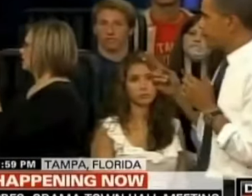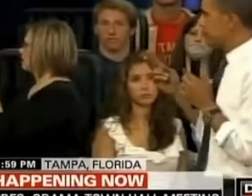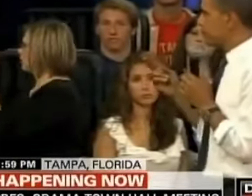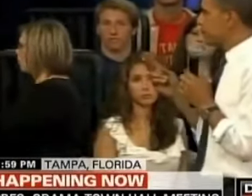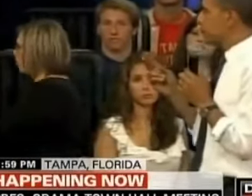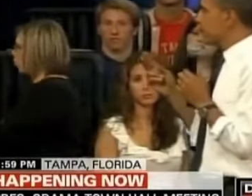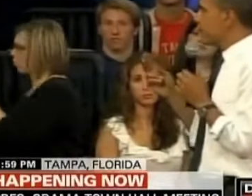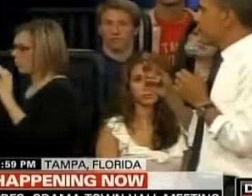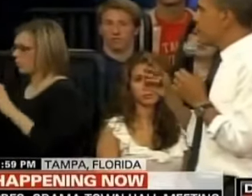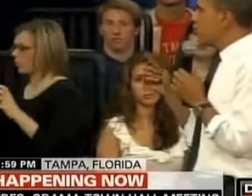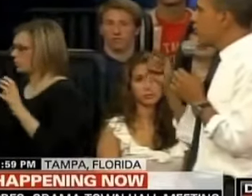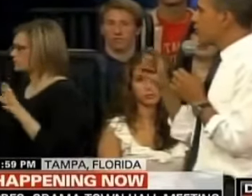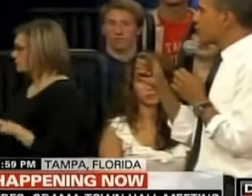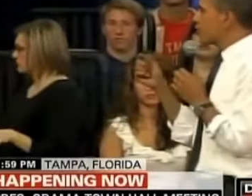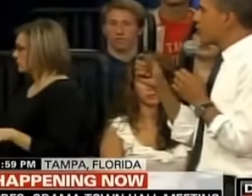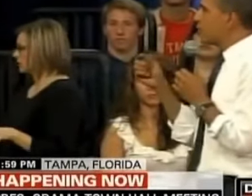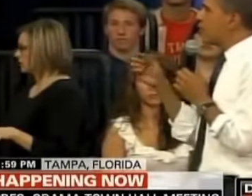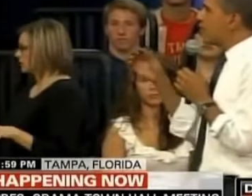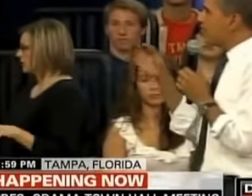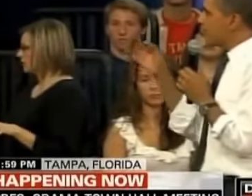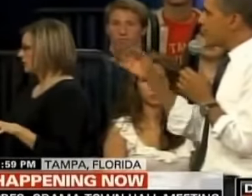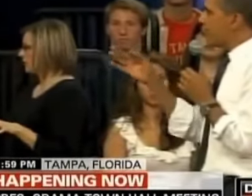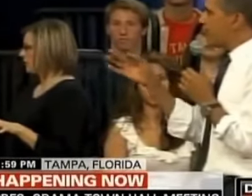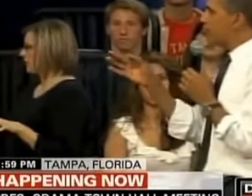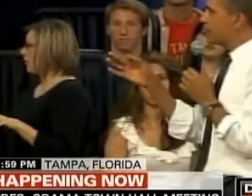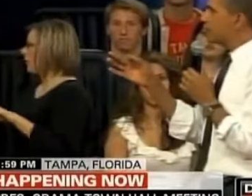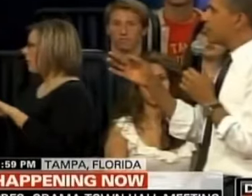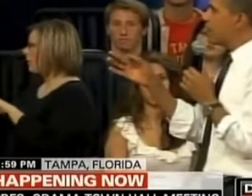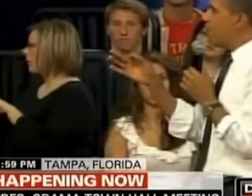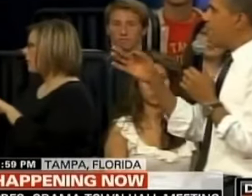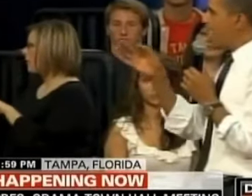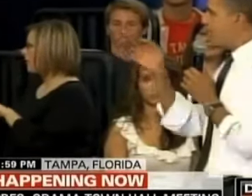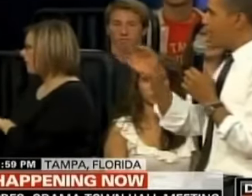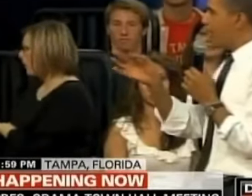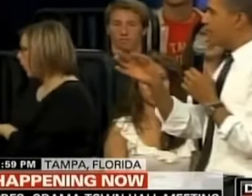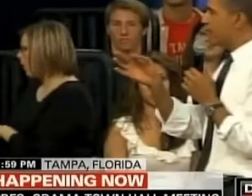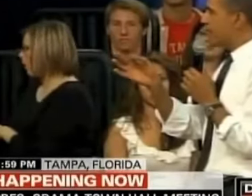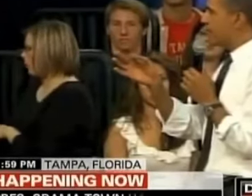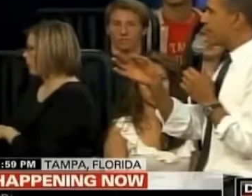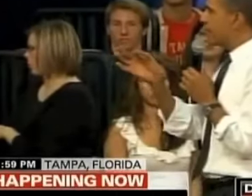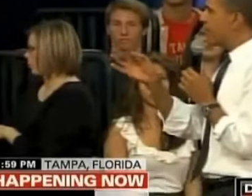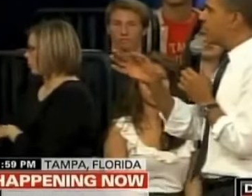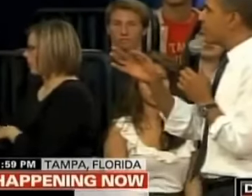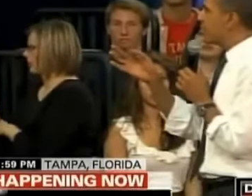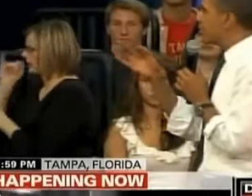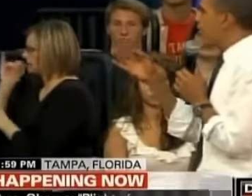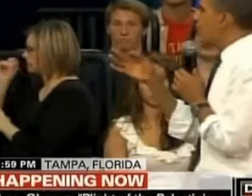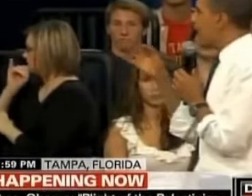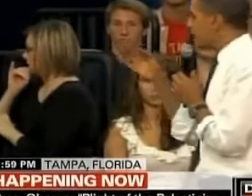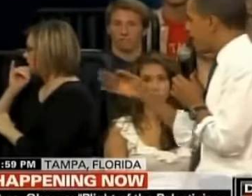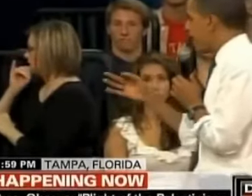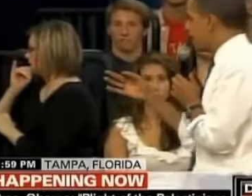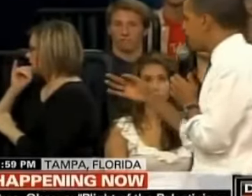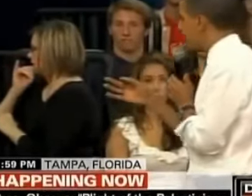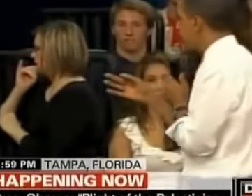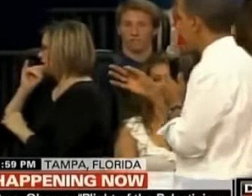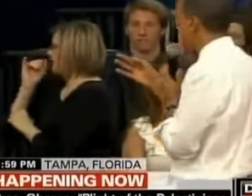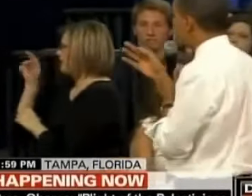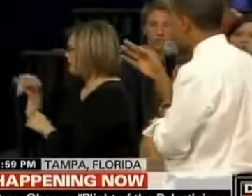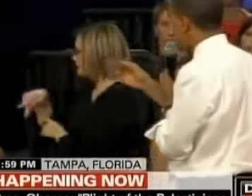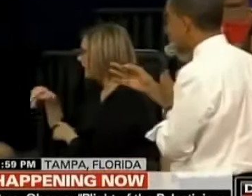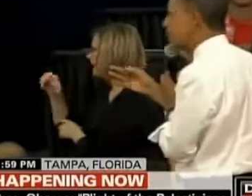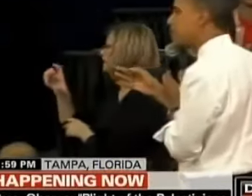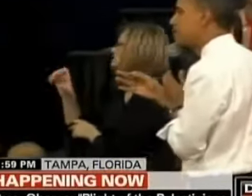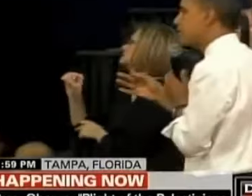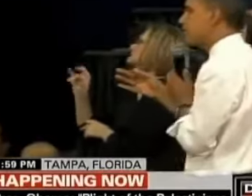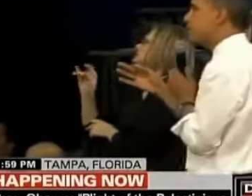solution in which Israel and the Palestinians can live side by side